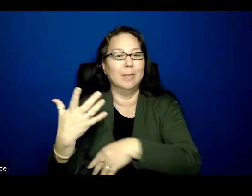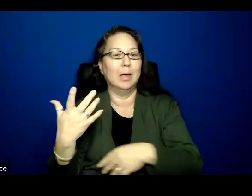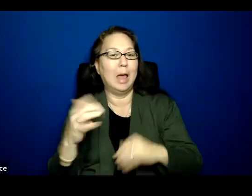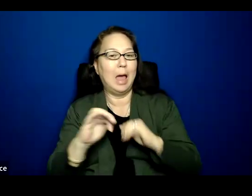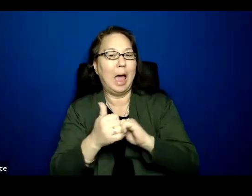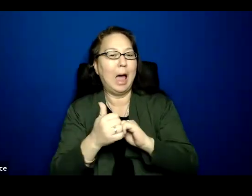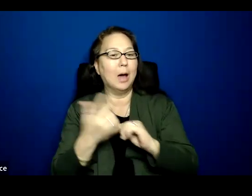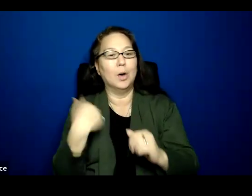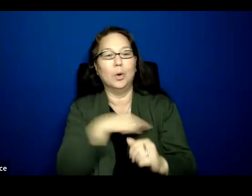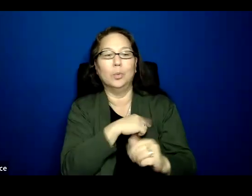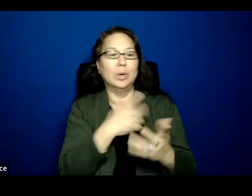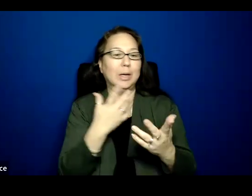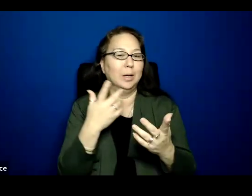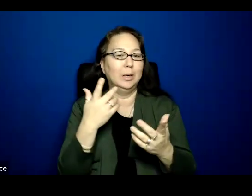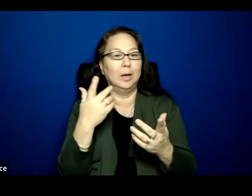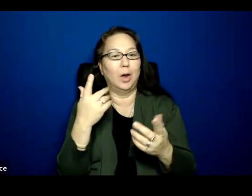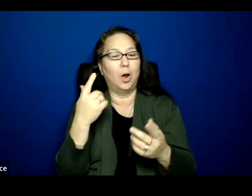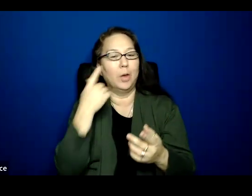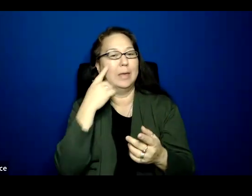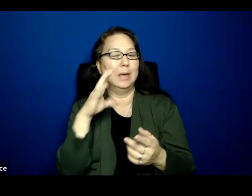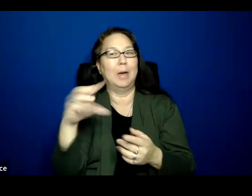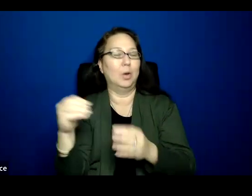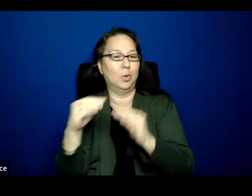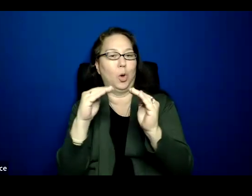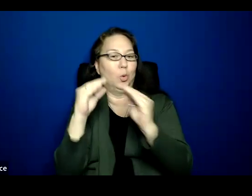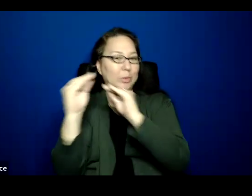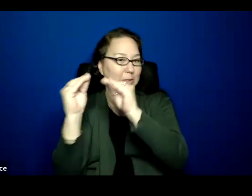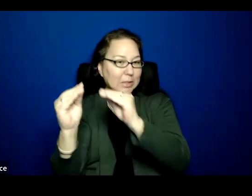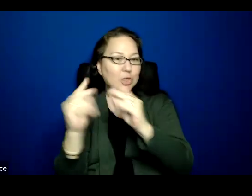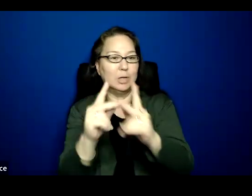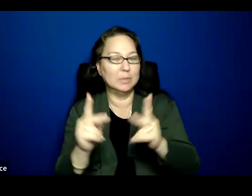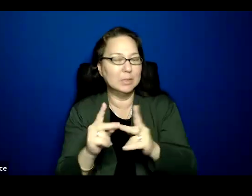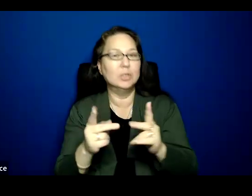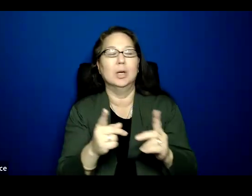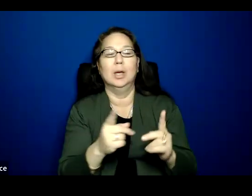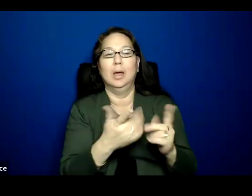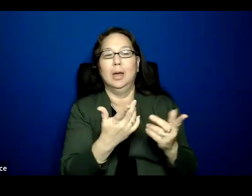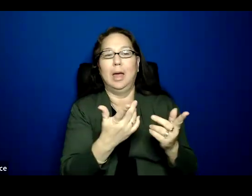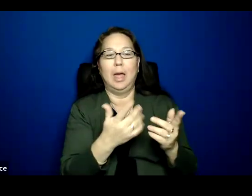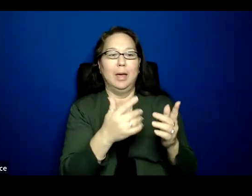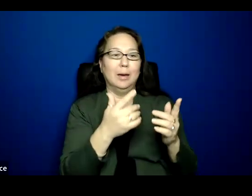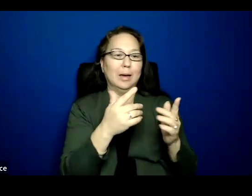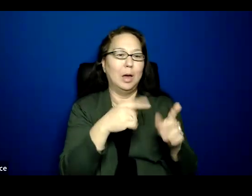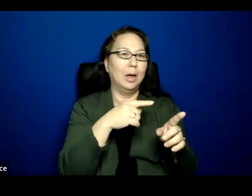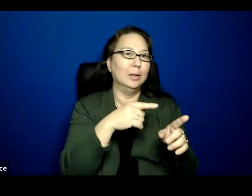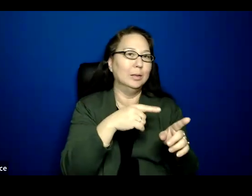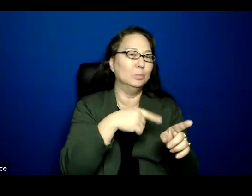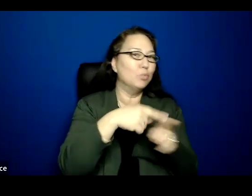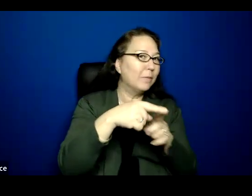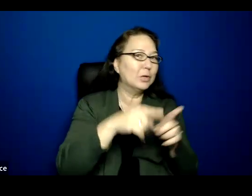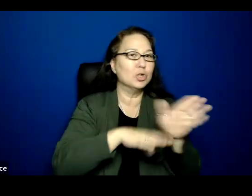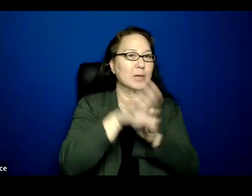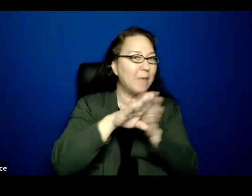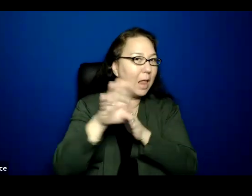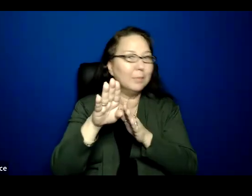development, assistive technology, and how that compares to what we spent on sub